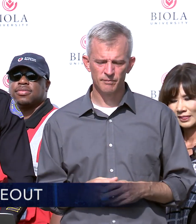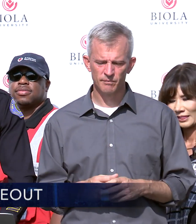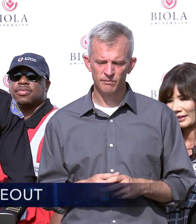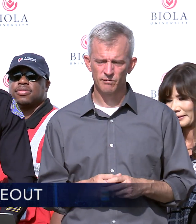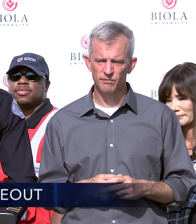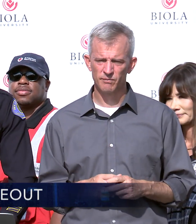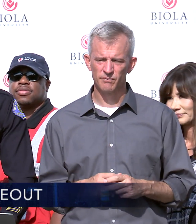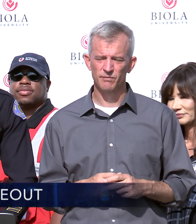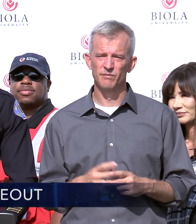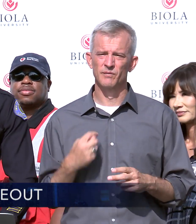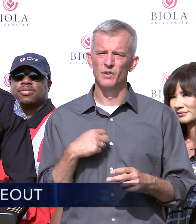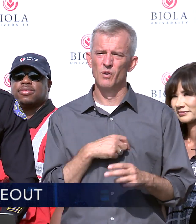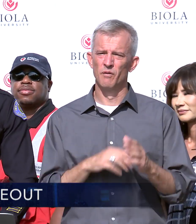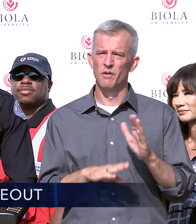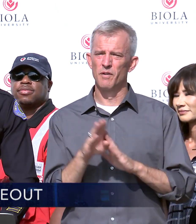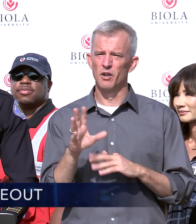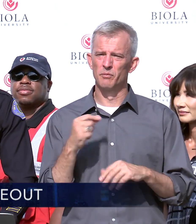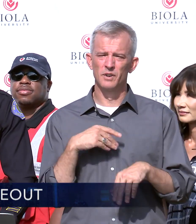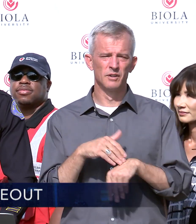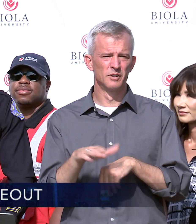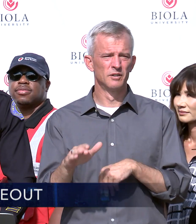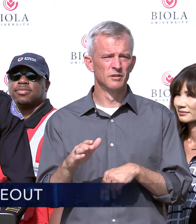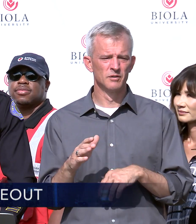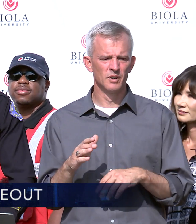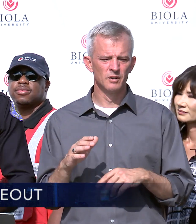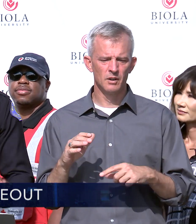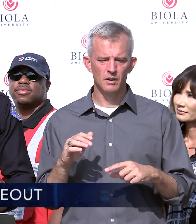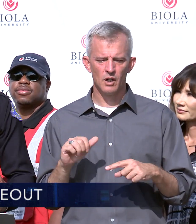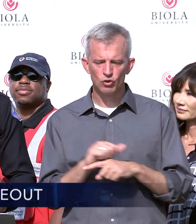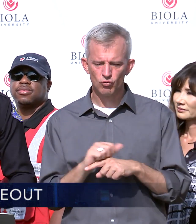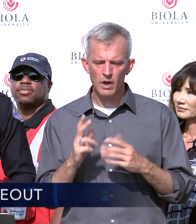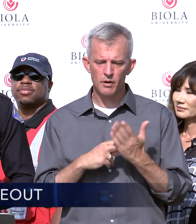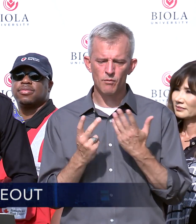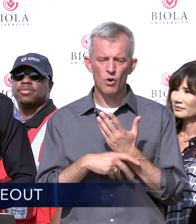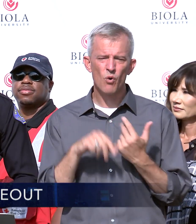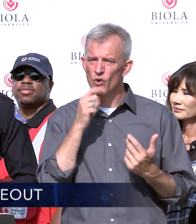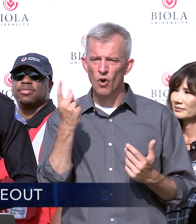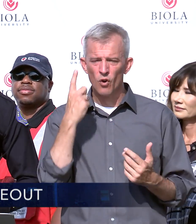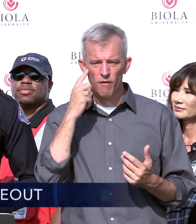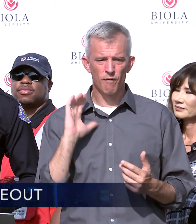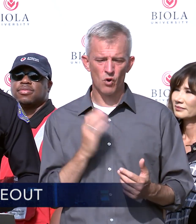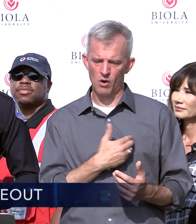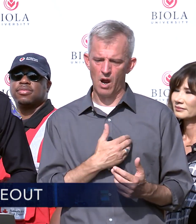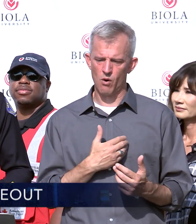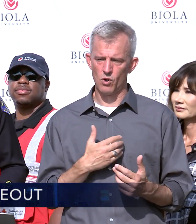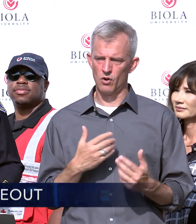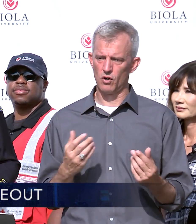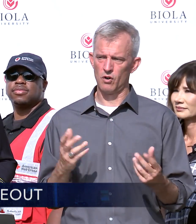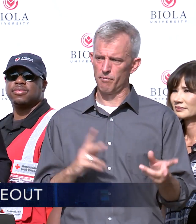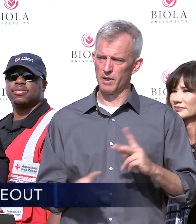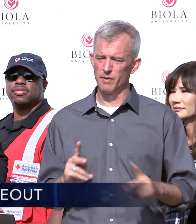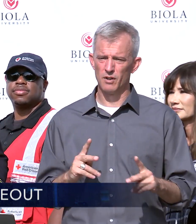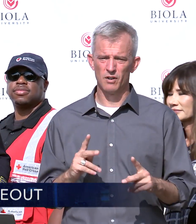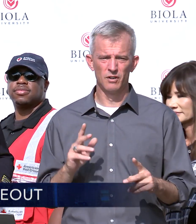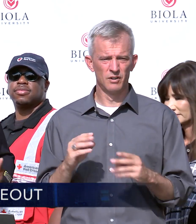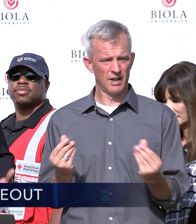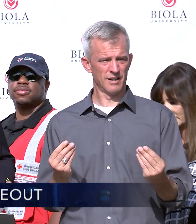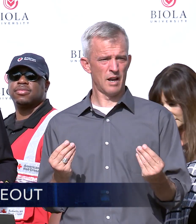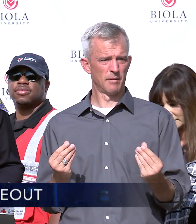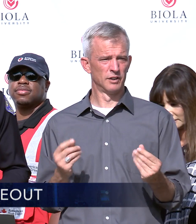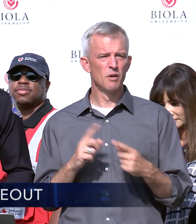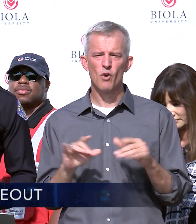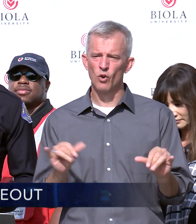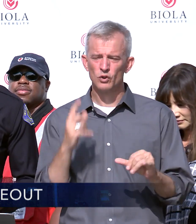developing and deploying procedures and training programs, not just for our campus emergency management teams, but also for